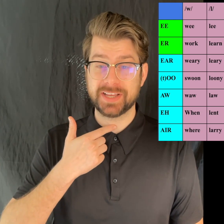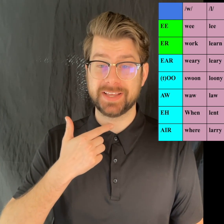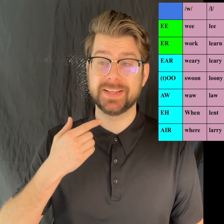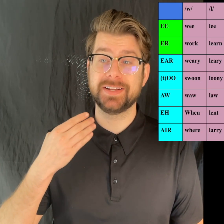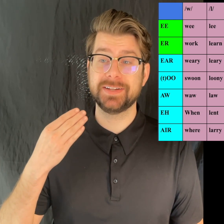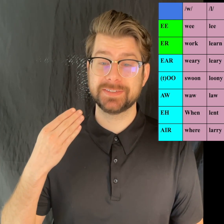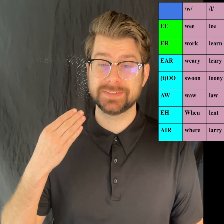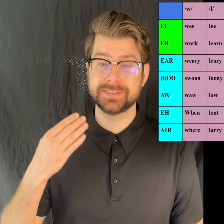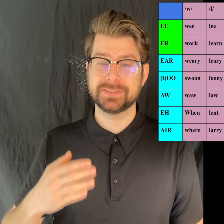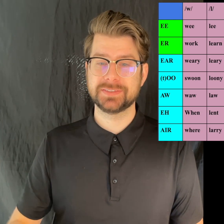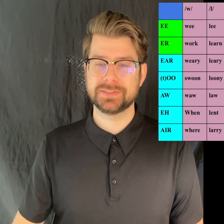shin,